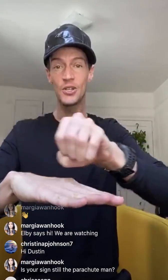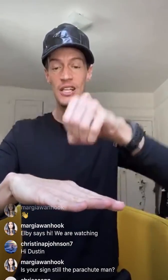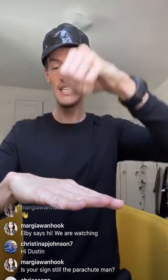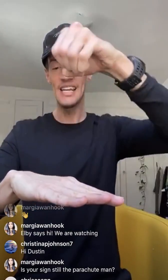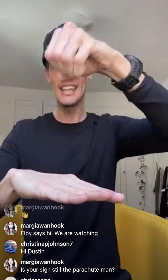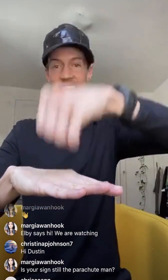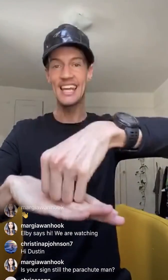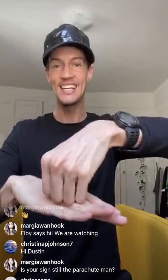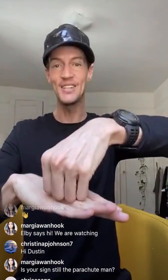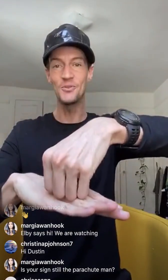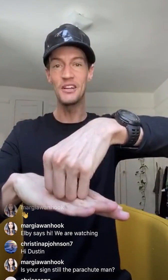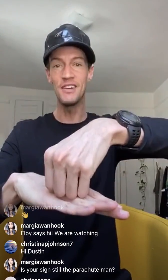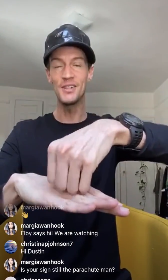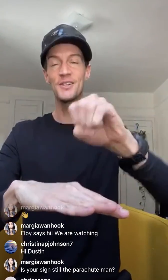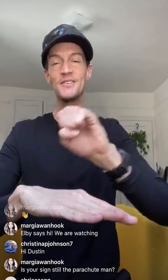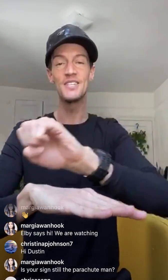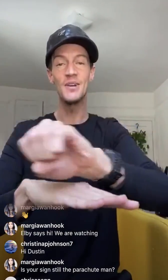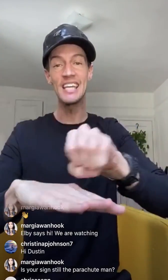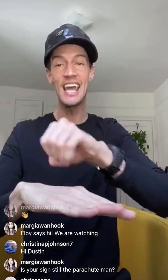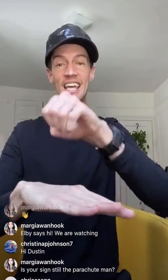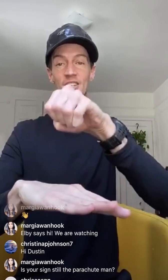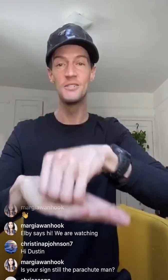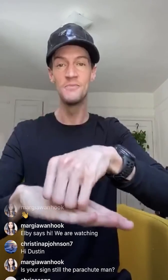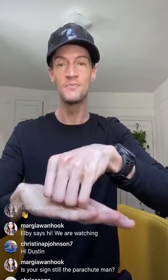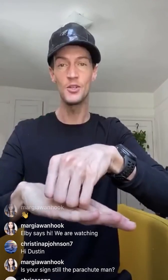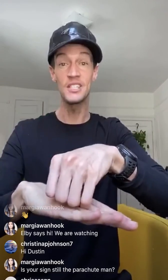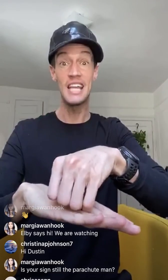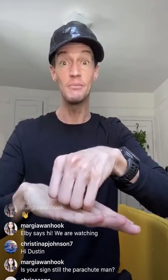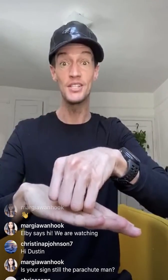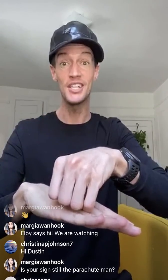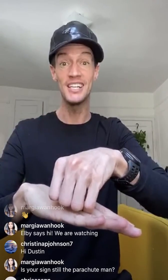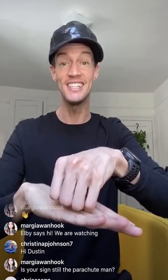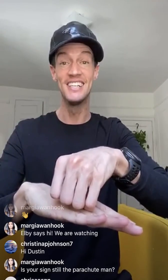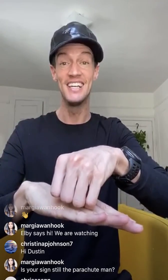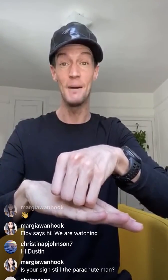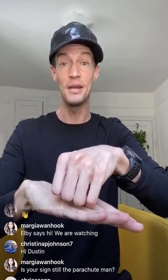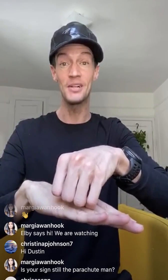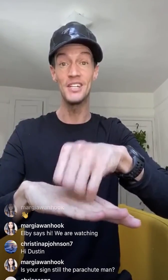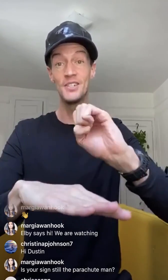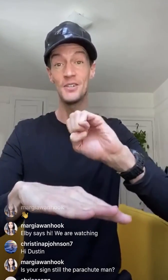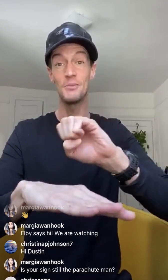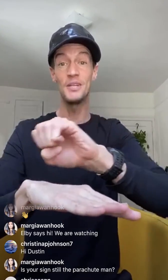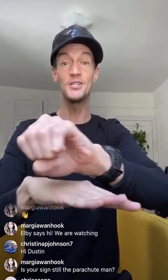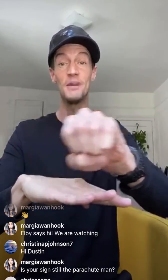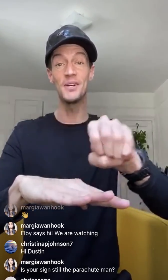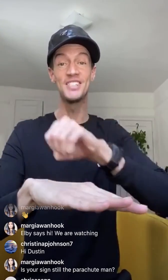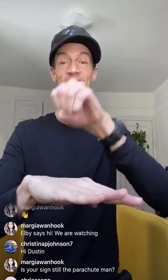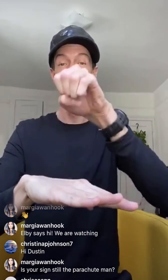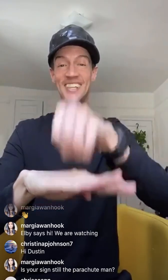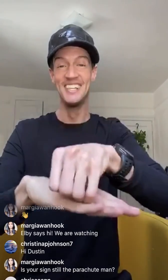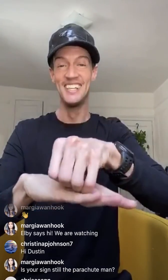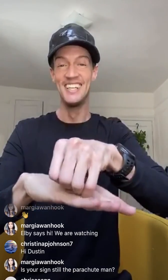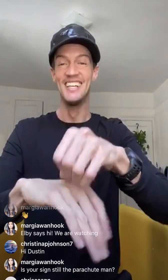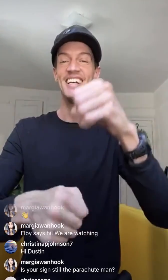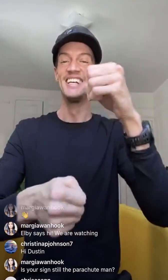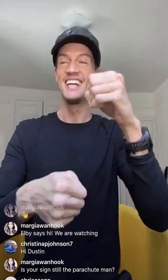And you just make a little circle and then you establish. Like, I'm going to set my fist here. And that's similar to the sign for engage,